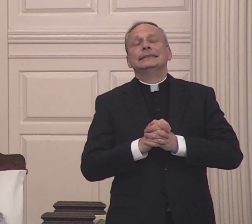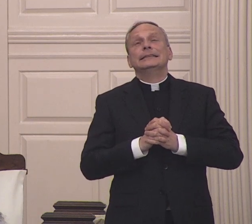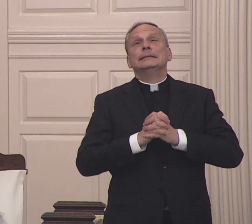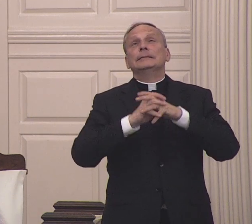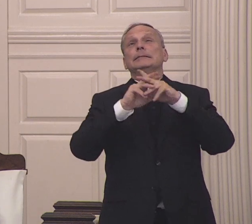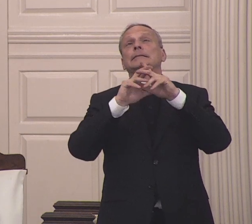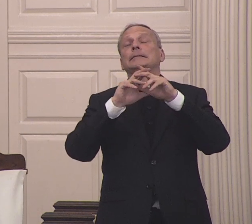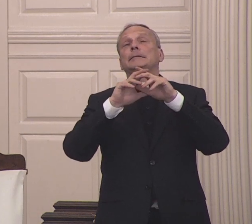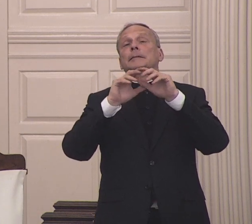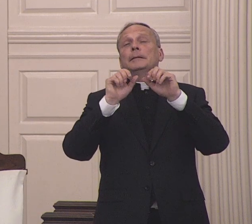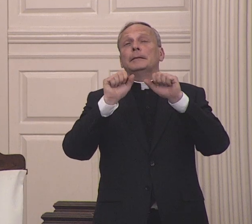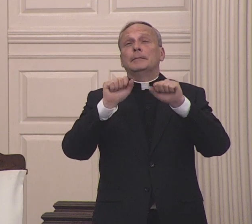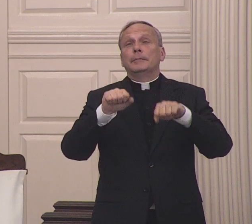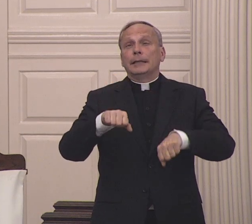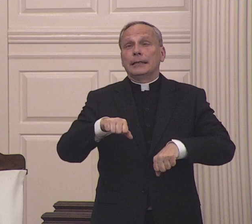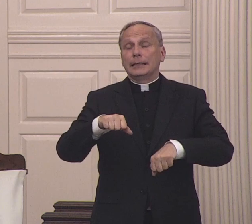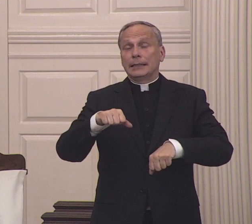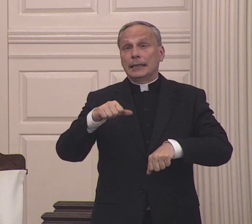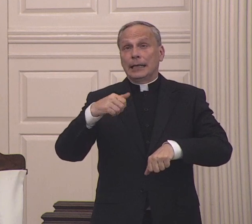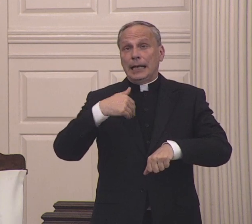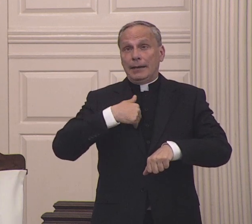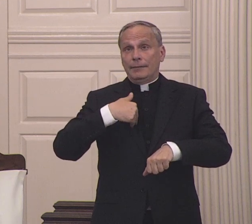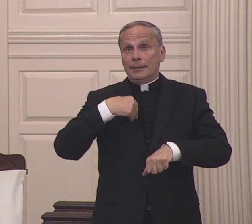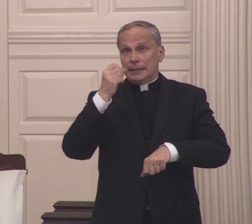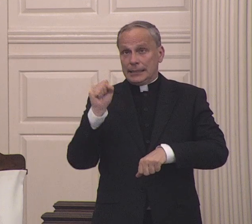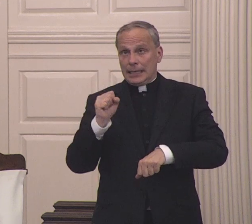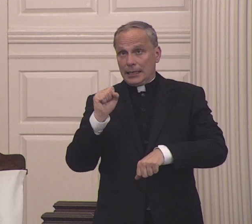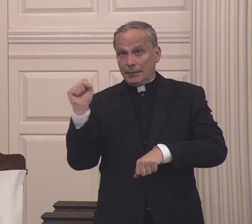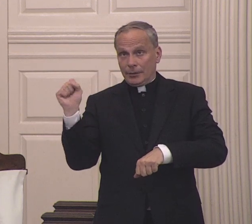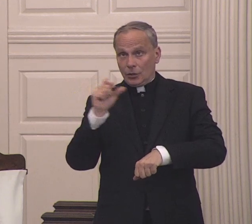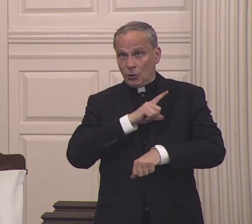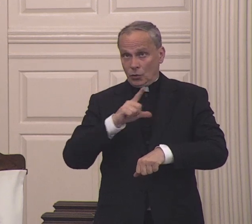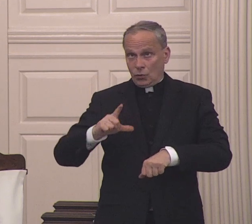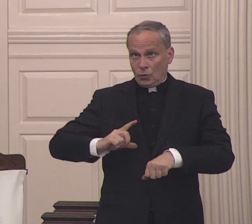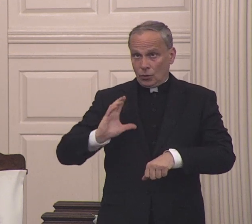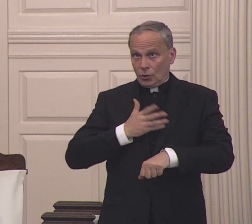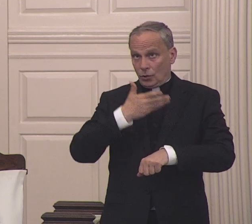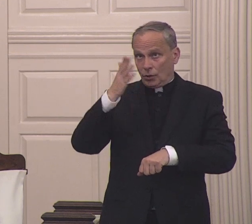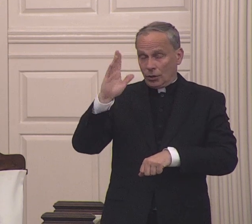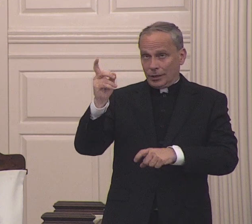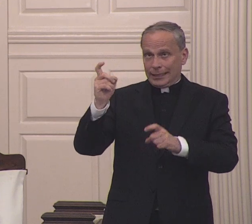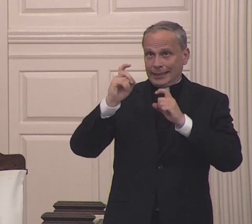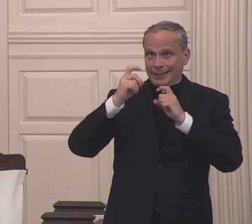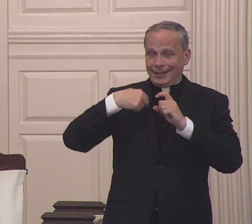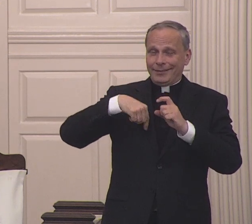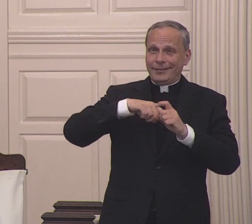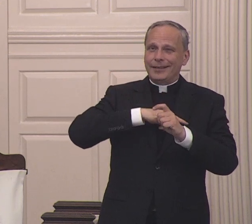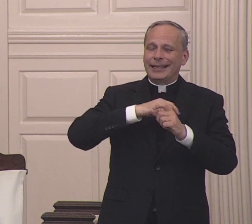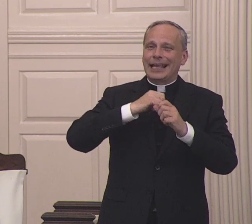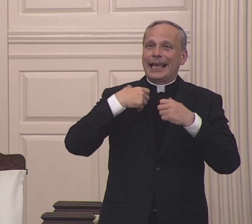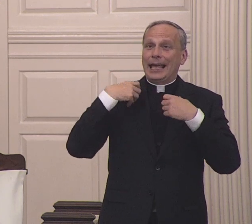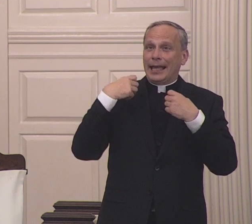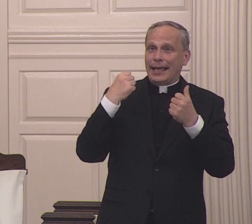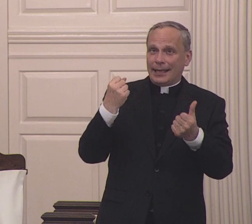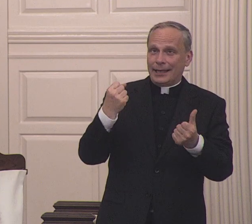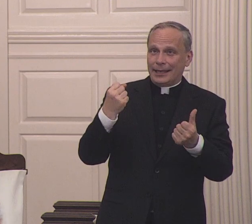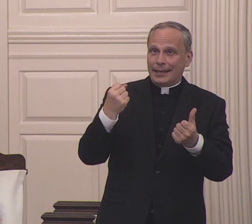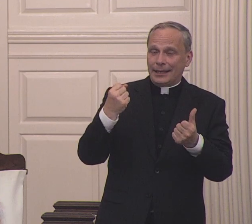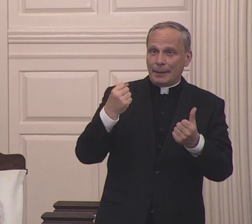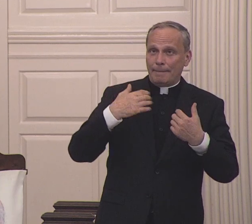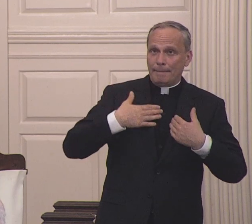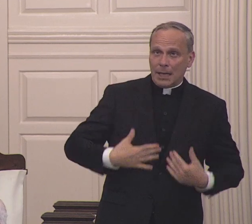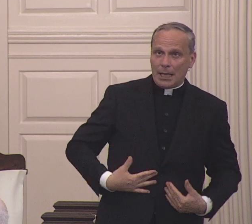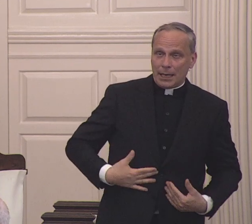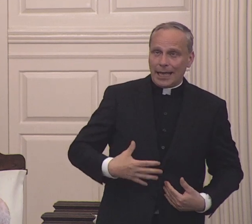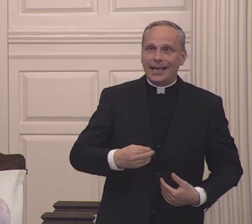May receiving this sacrament, O Lord our God, bring us health of body